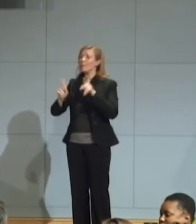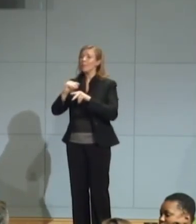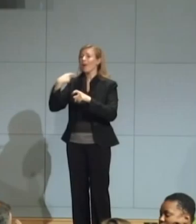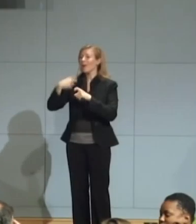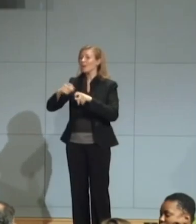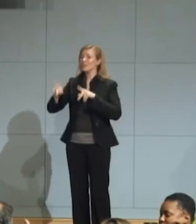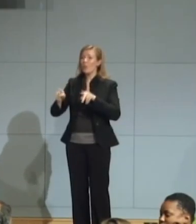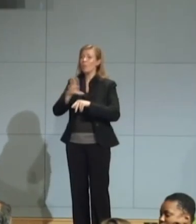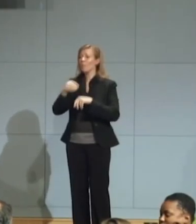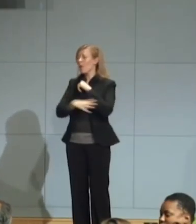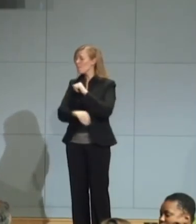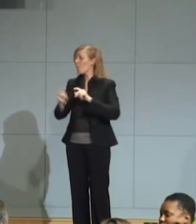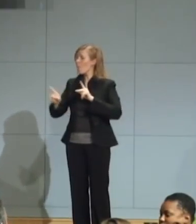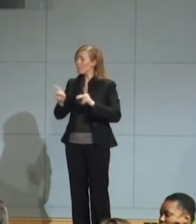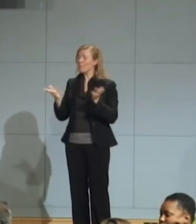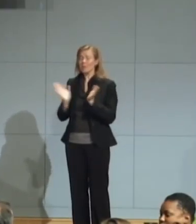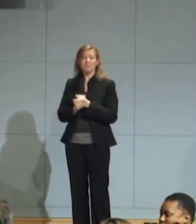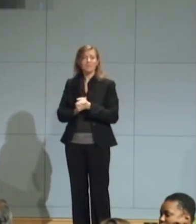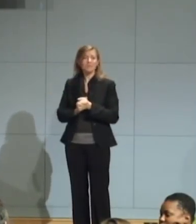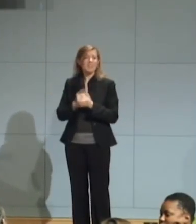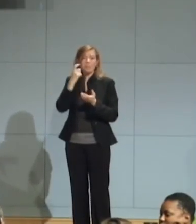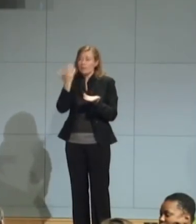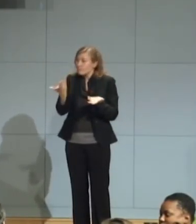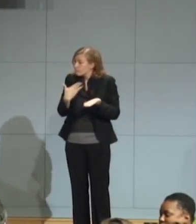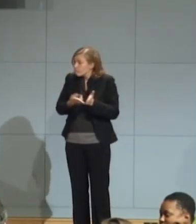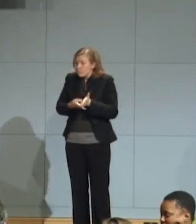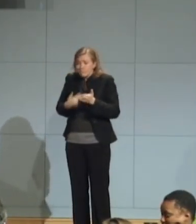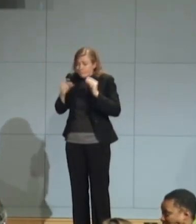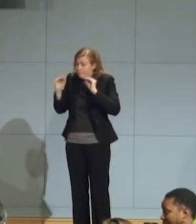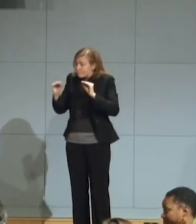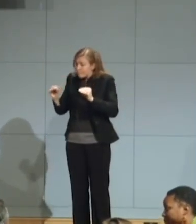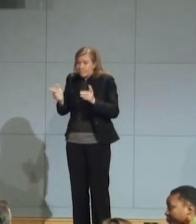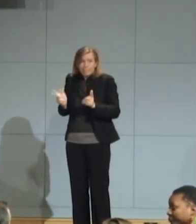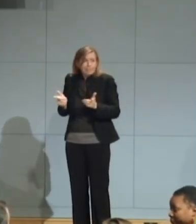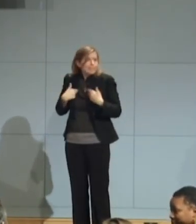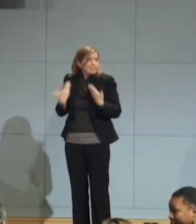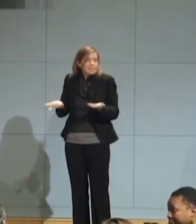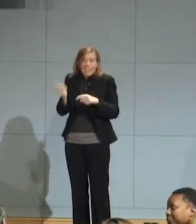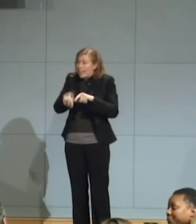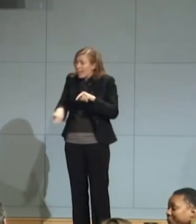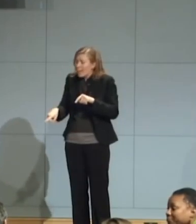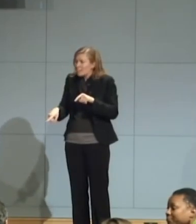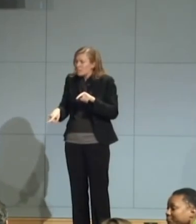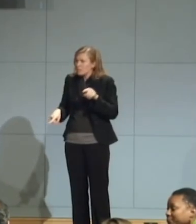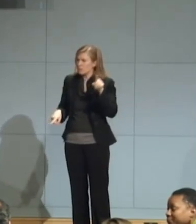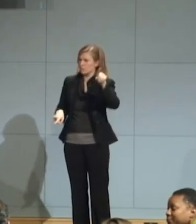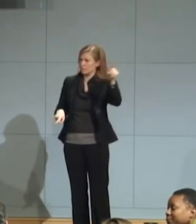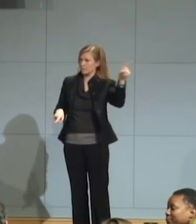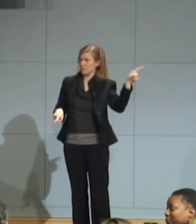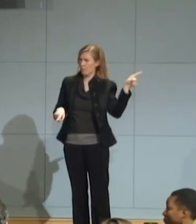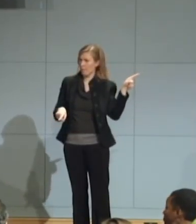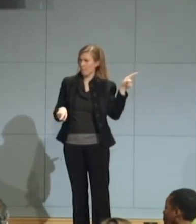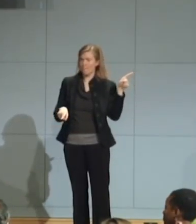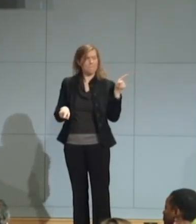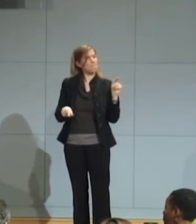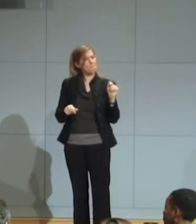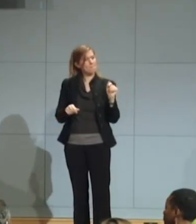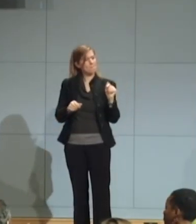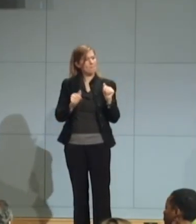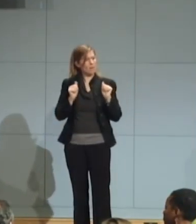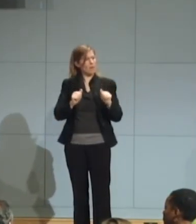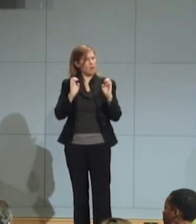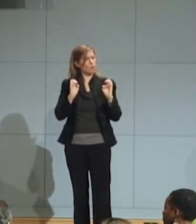God forbid, a health insurance plan that covers pre-existing conditions. When we talk about those minor things, folks say, well,